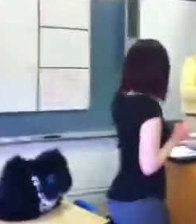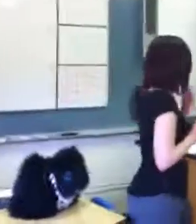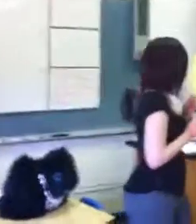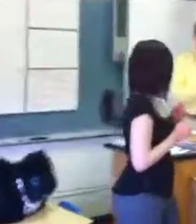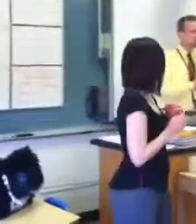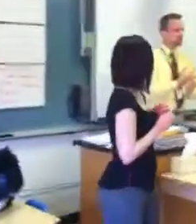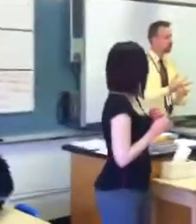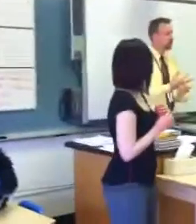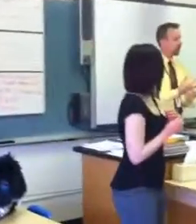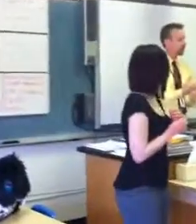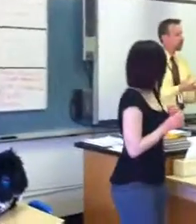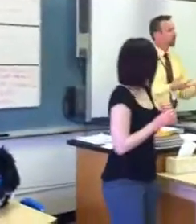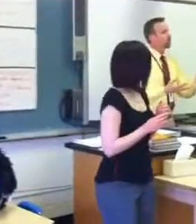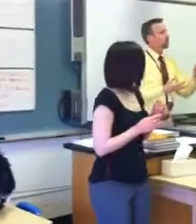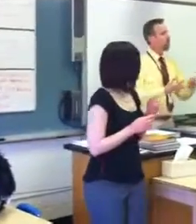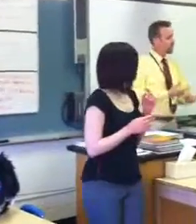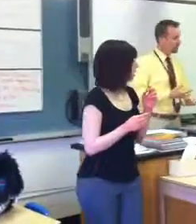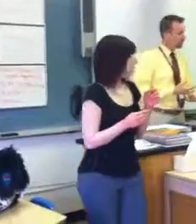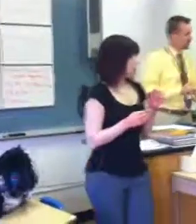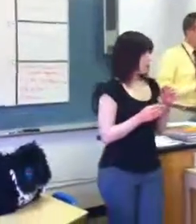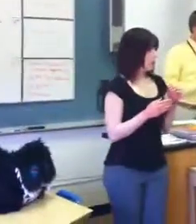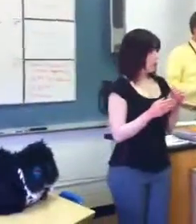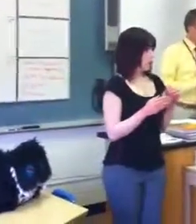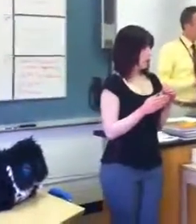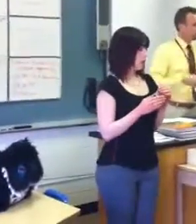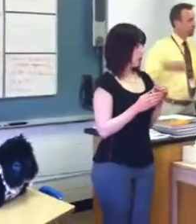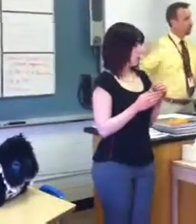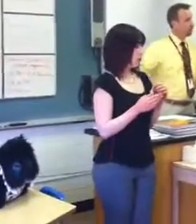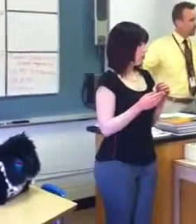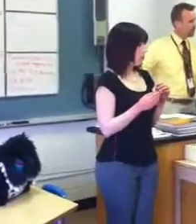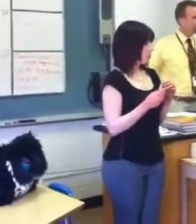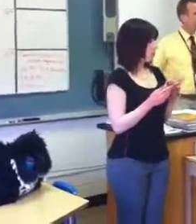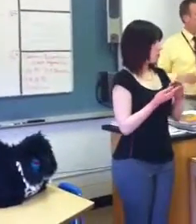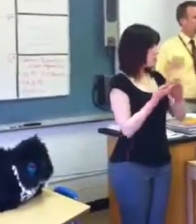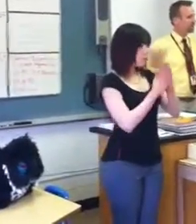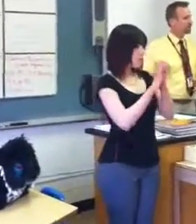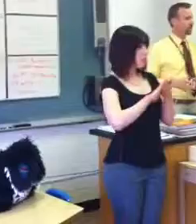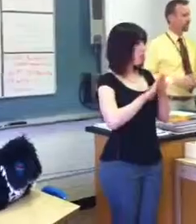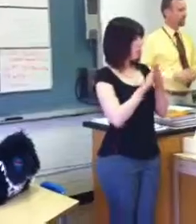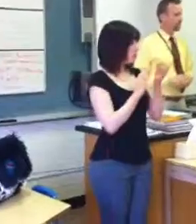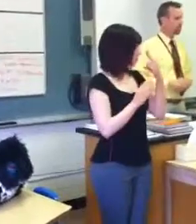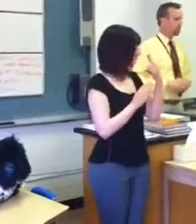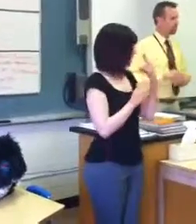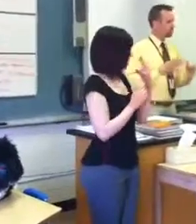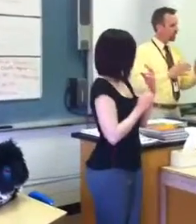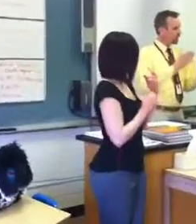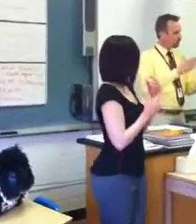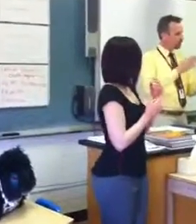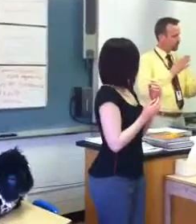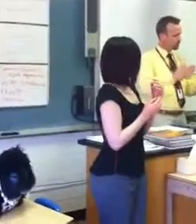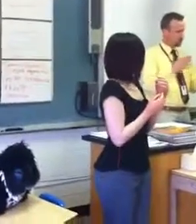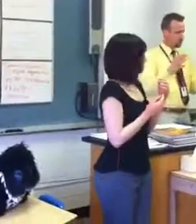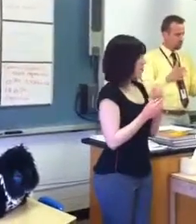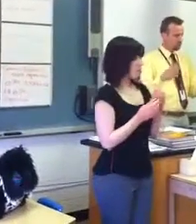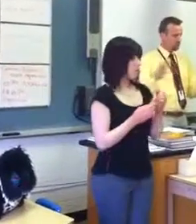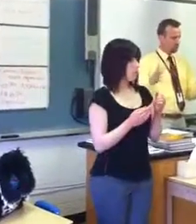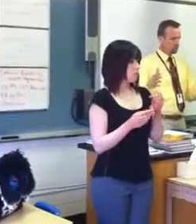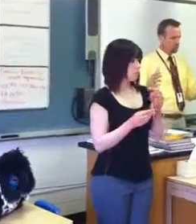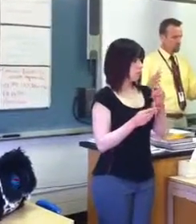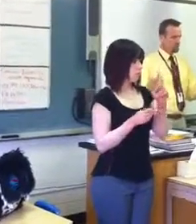everyone in town finds out, then he finds out he has to go to school. See how it's all in order? All